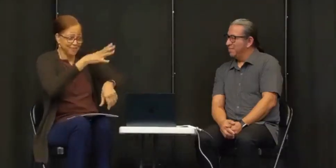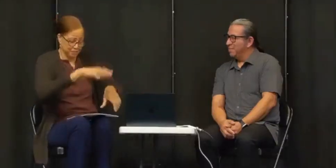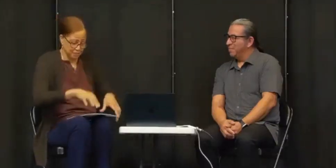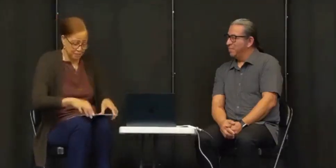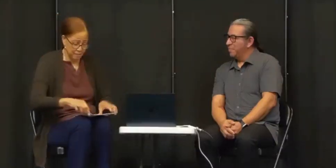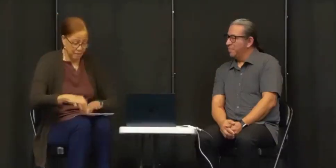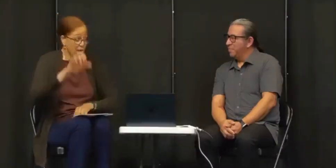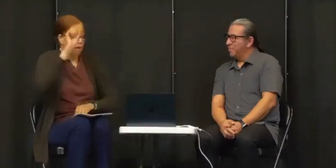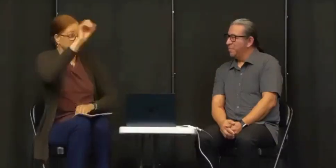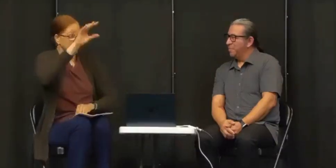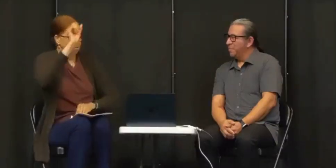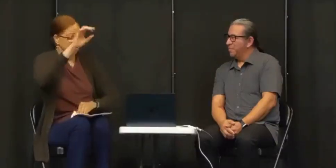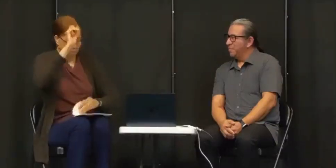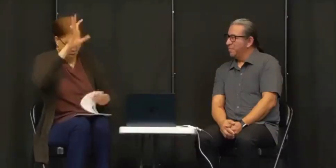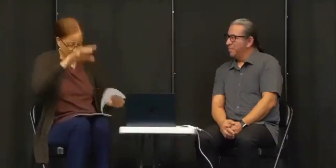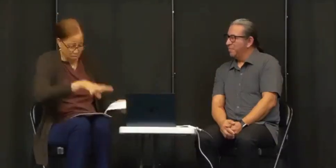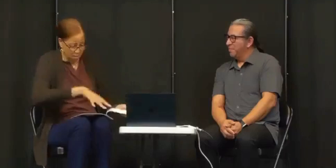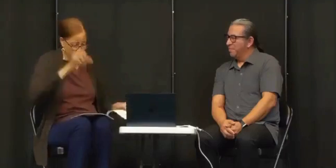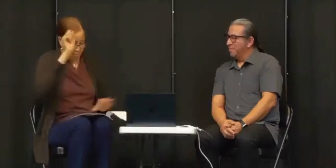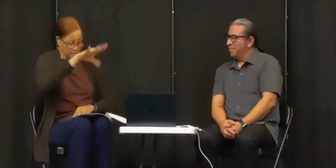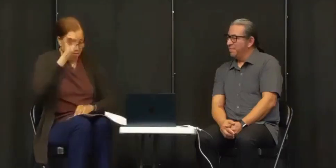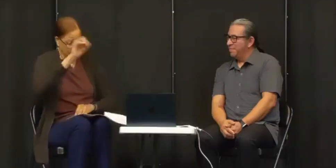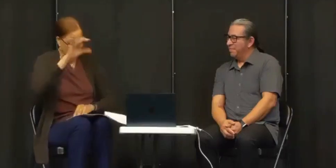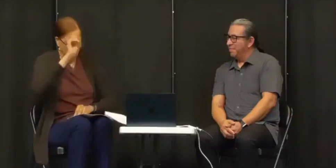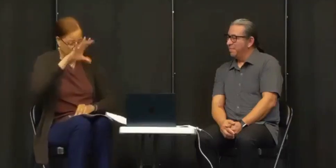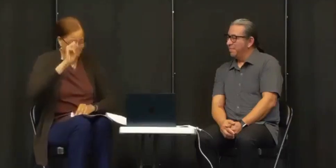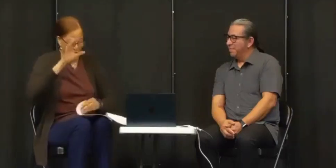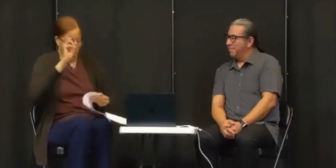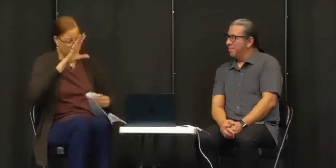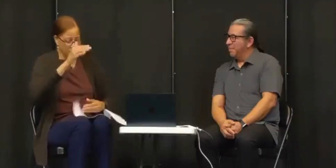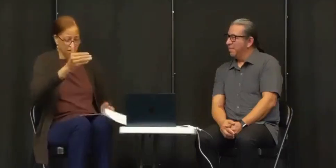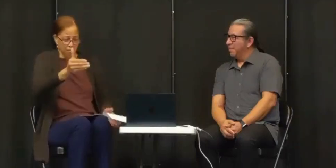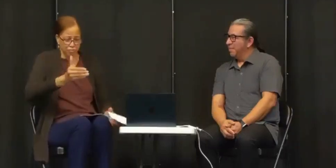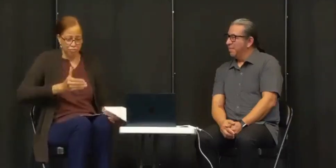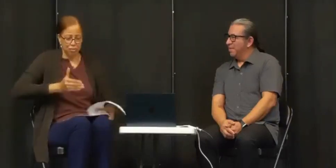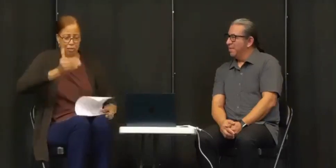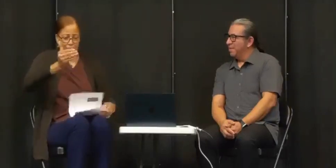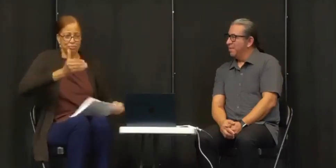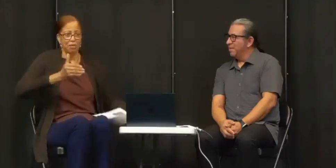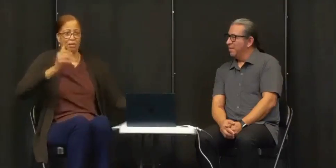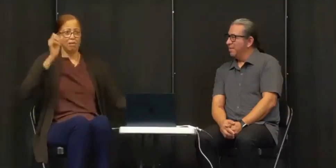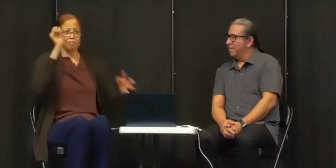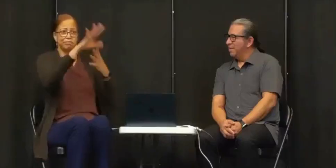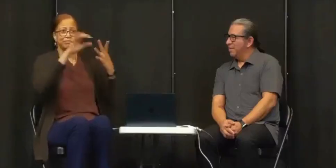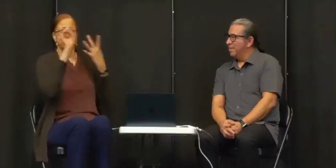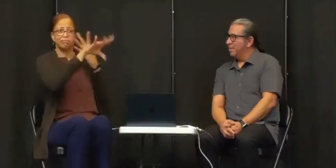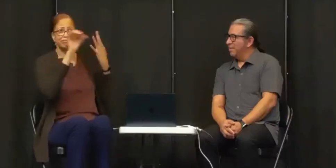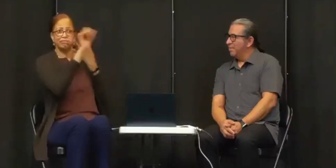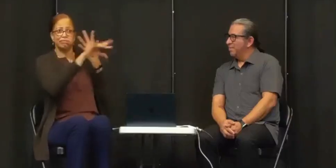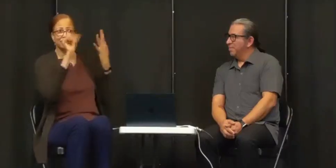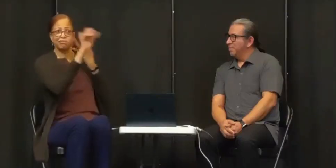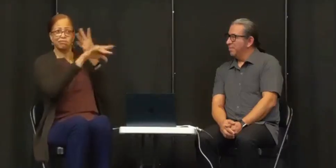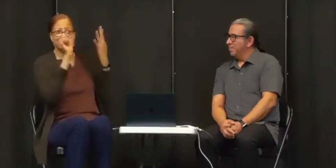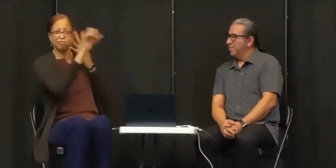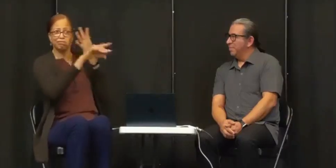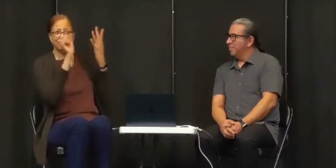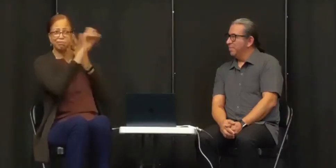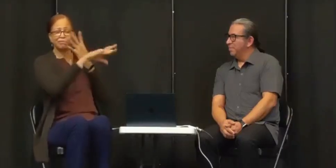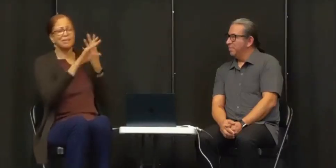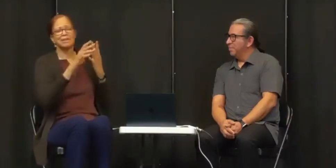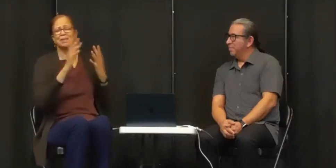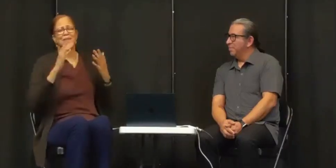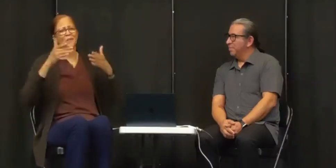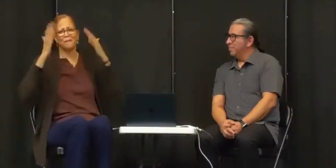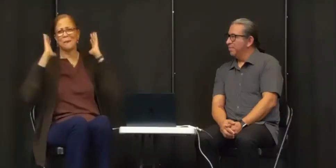I wrote something up. This is how you guys need to improve. And then just reading off a list of things like you need to do this, that, the other, and just barraging them with all